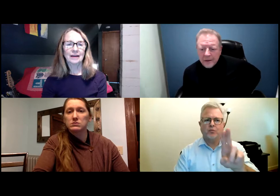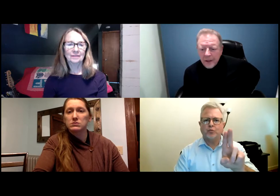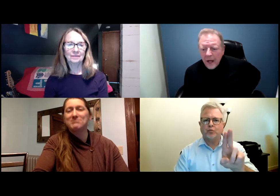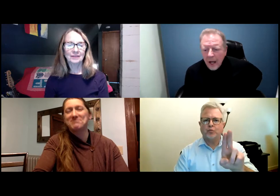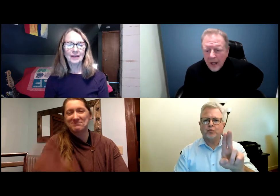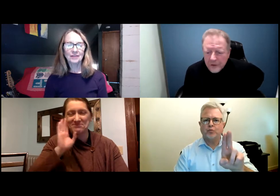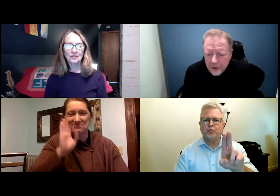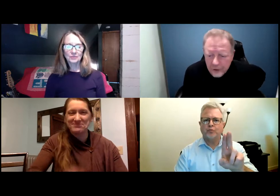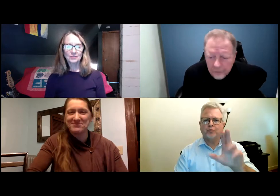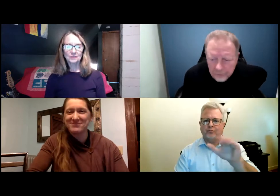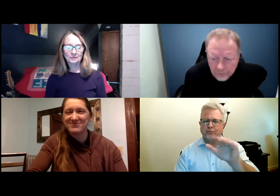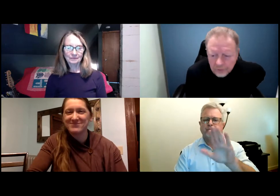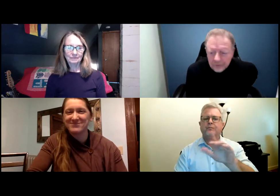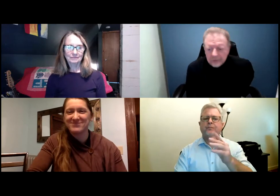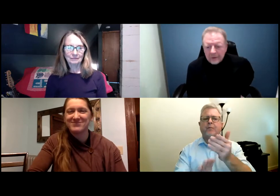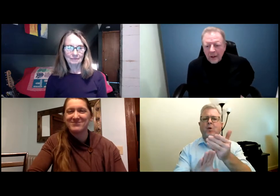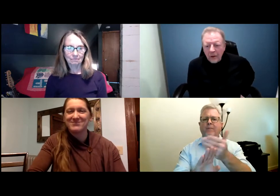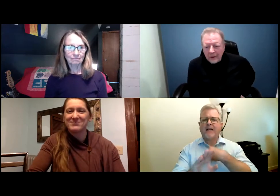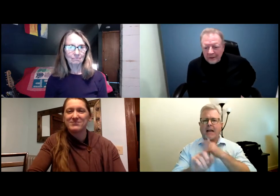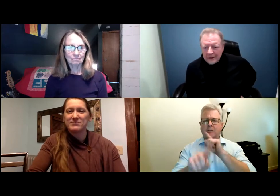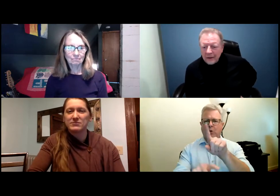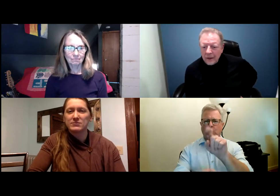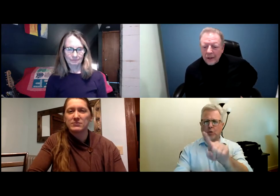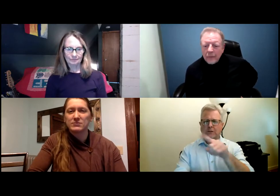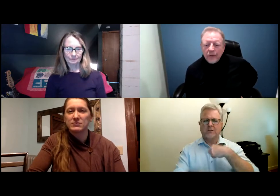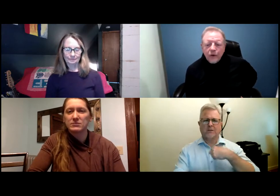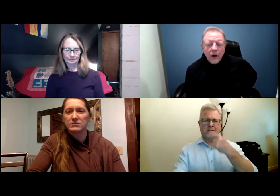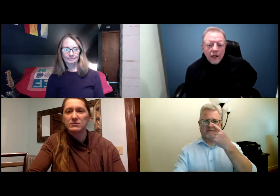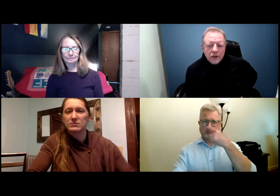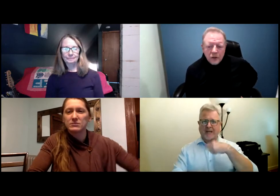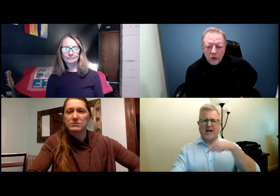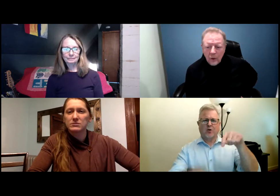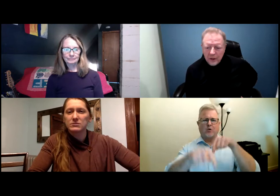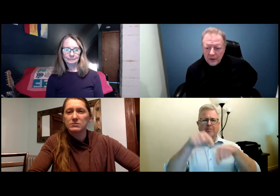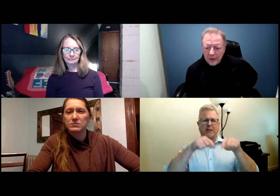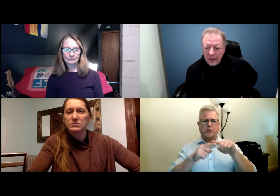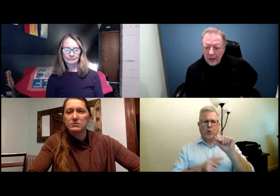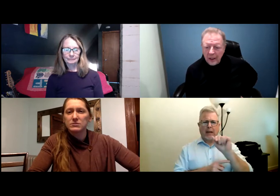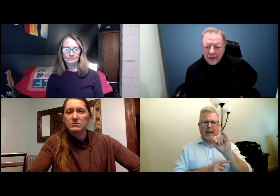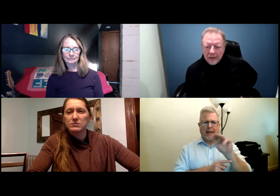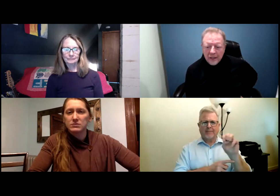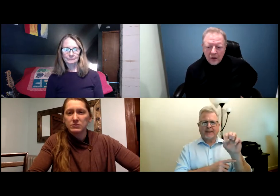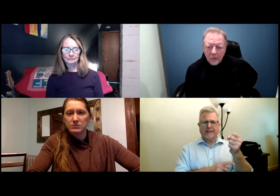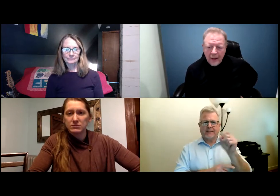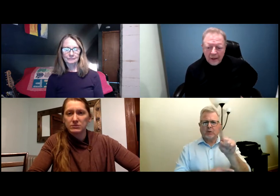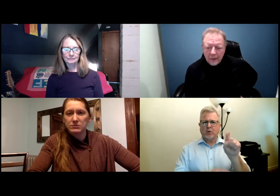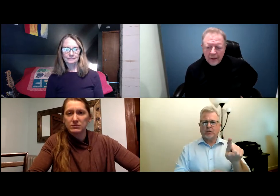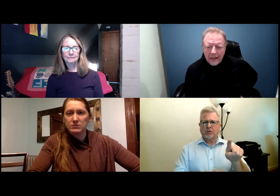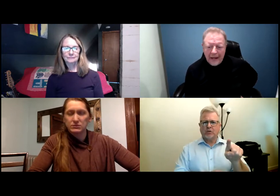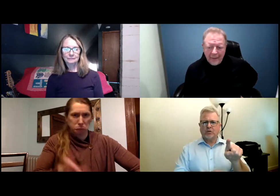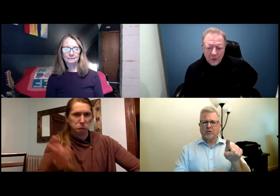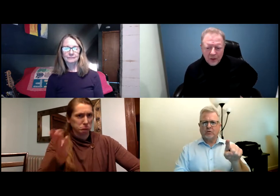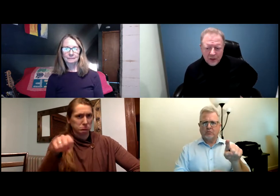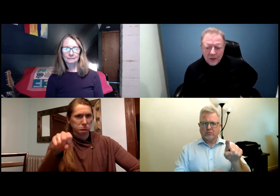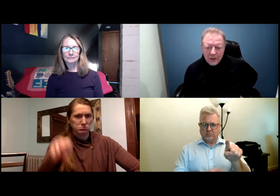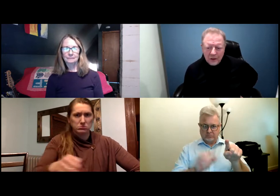Yes. Hi, Hi, Becky. Drew. How are you? Okay, before I answer your question, I'd just like to go back a little bit to